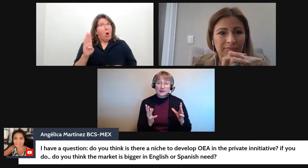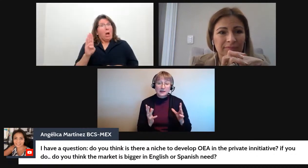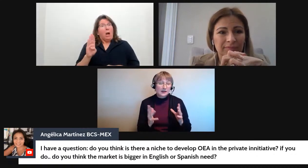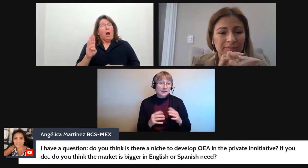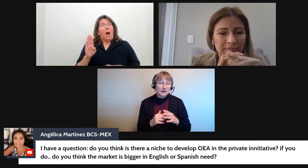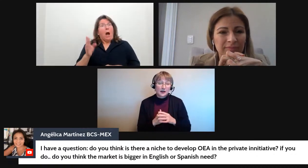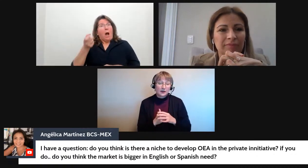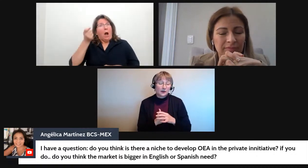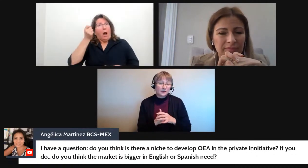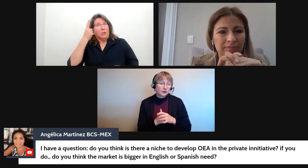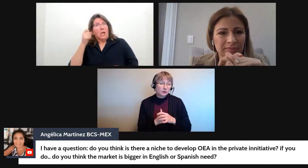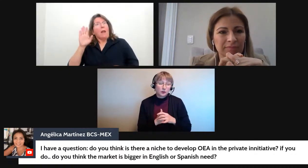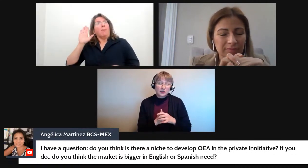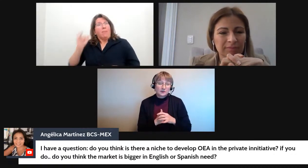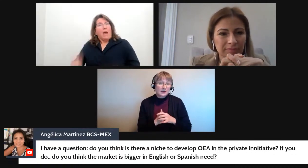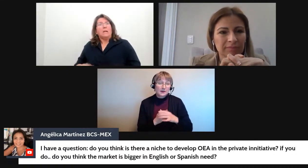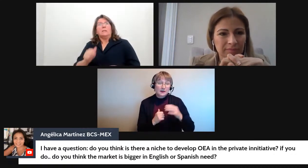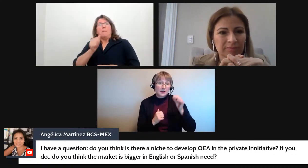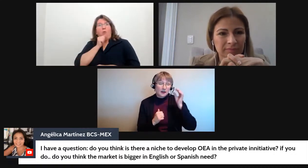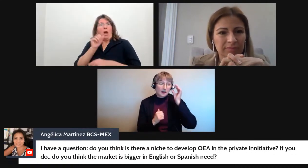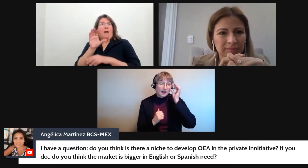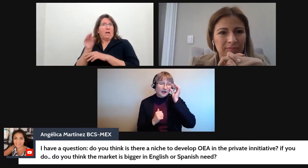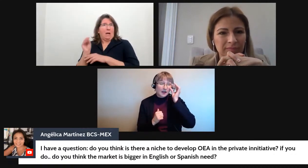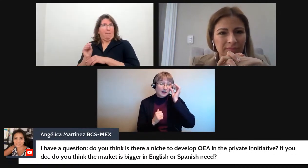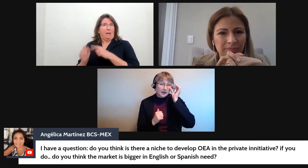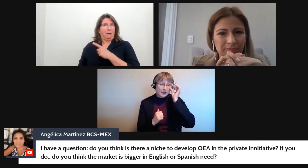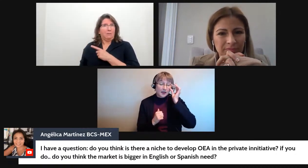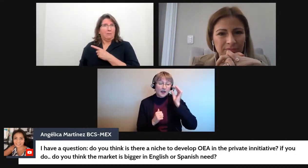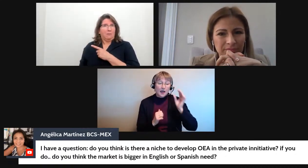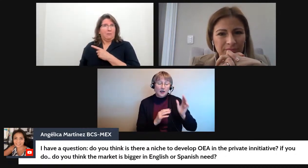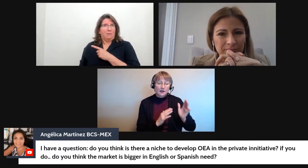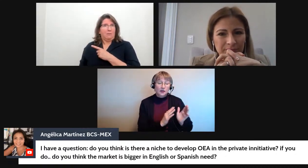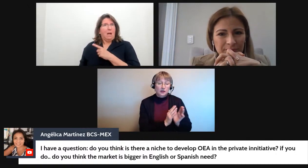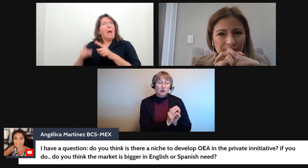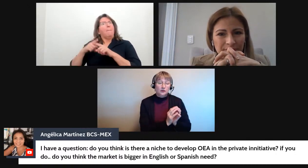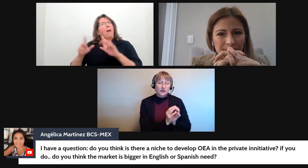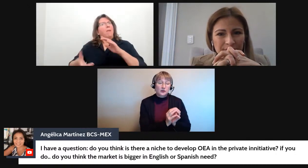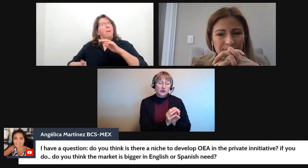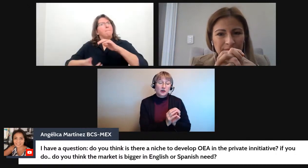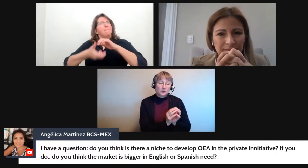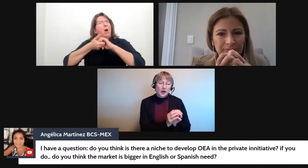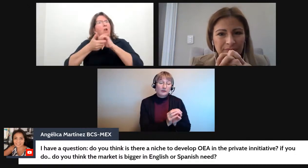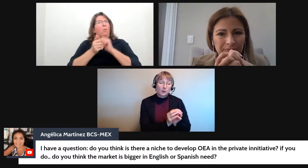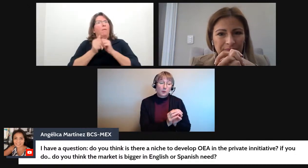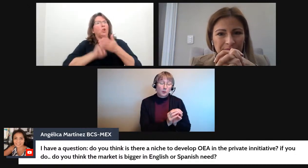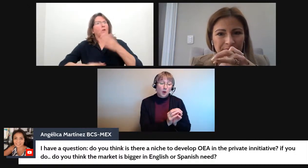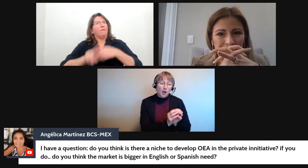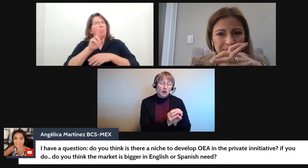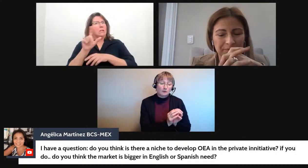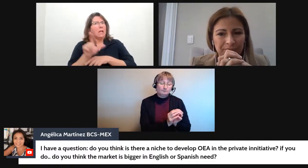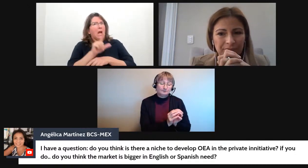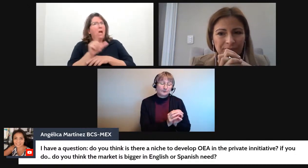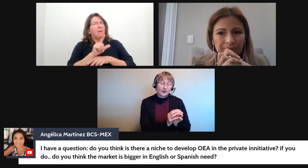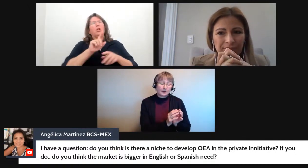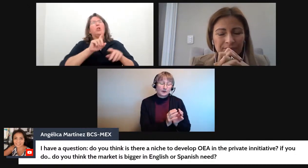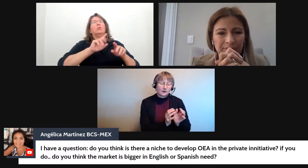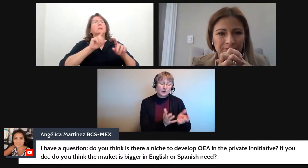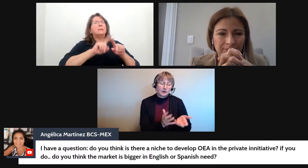government, maybe other school boards, maybe that kind of thing. If you do it on a private